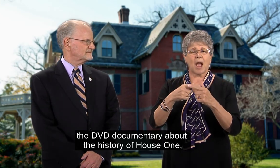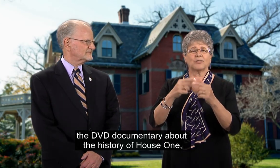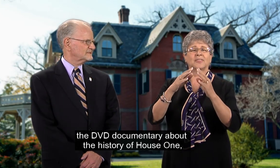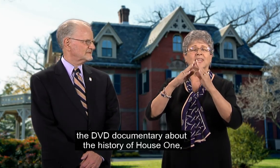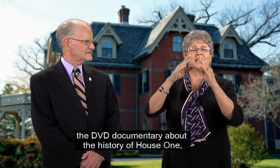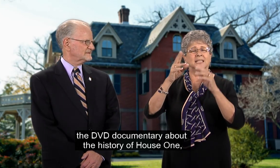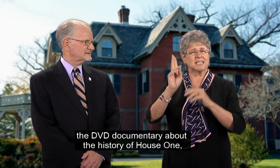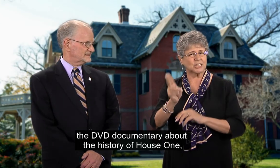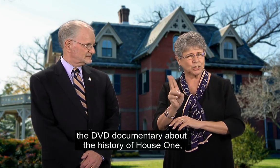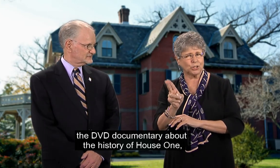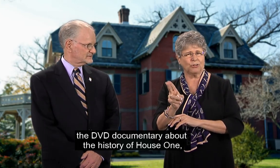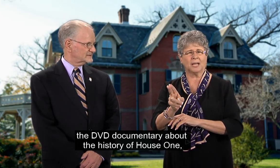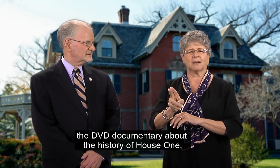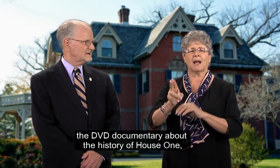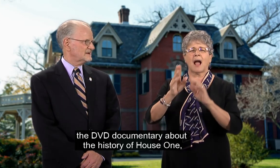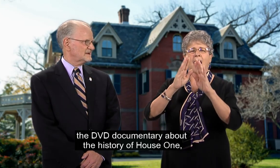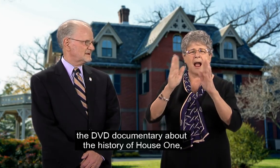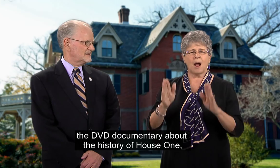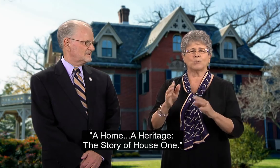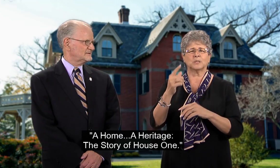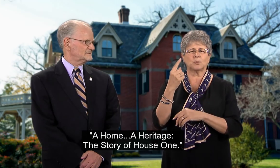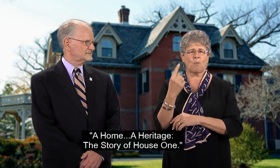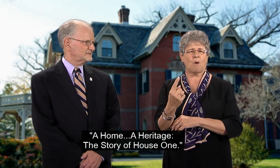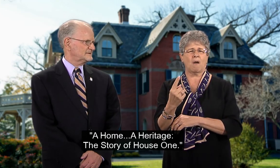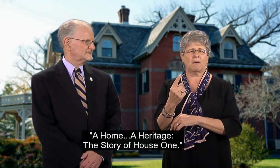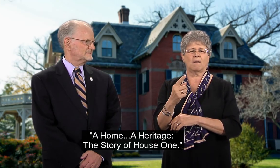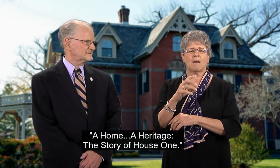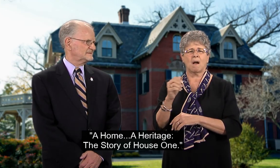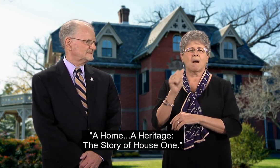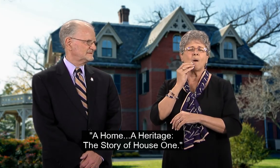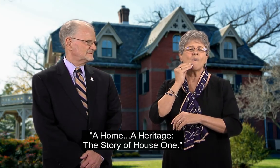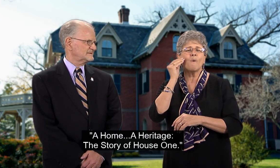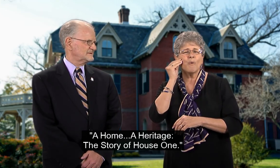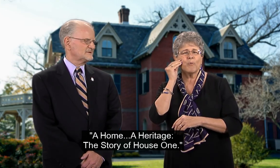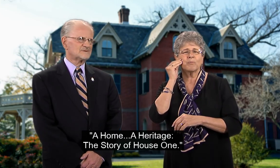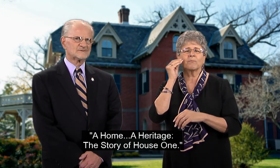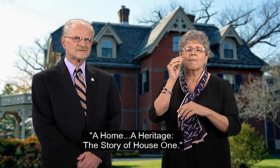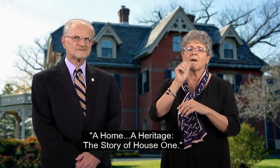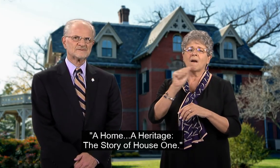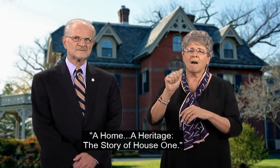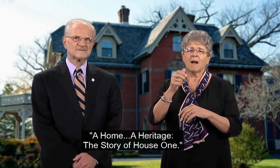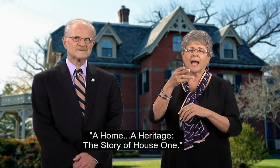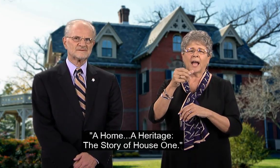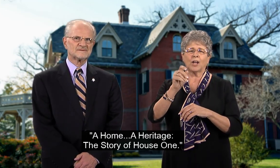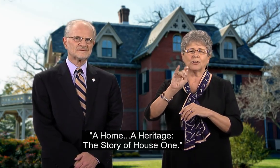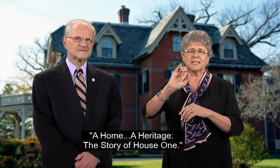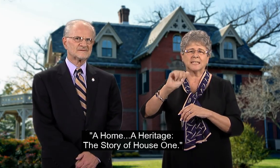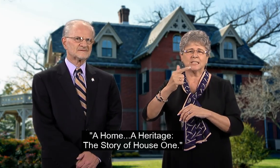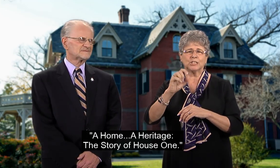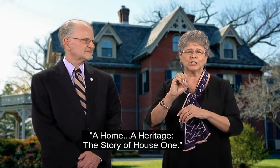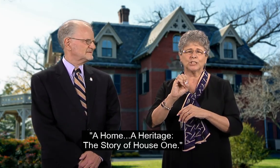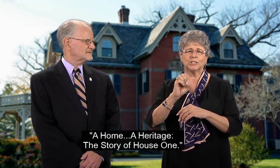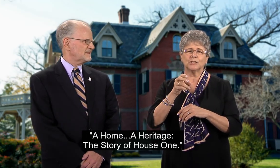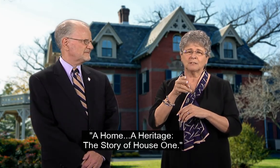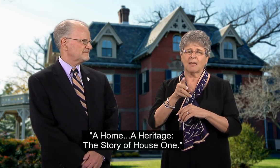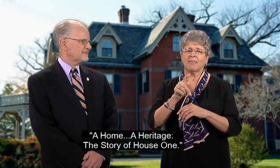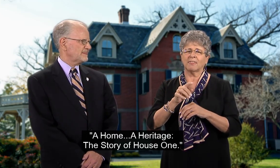history of House One, a home, a heritage, the